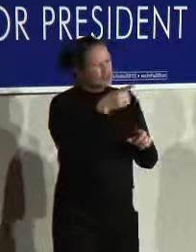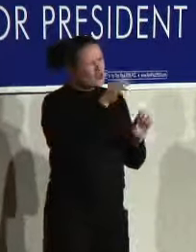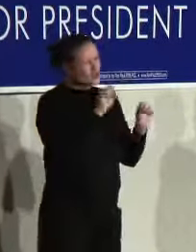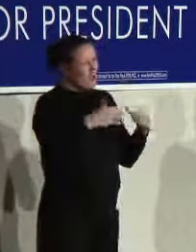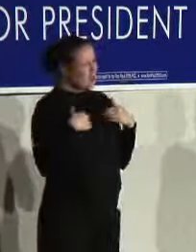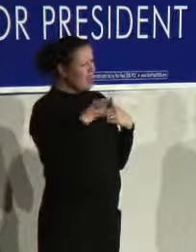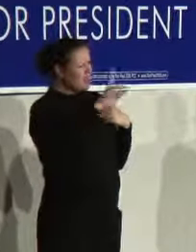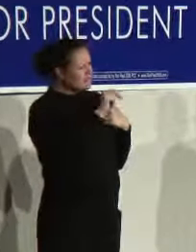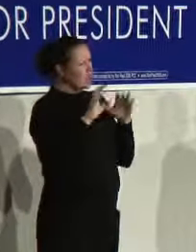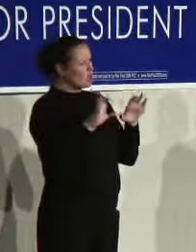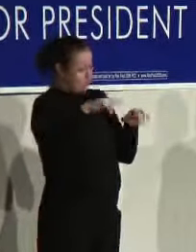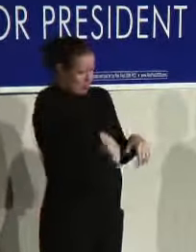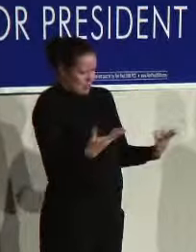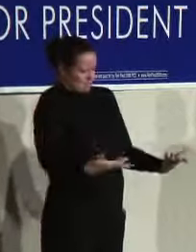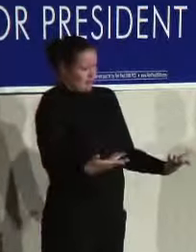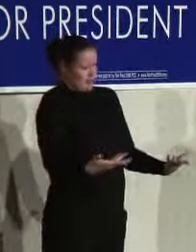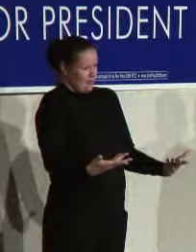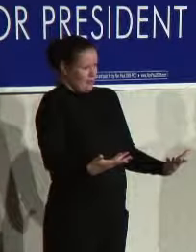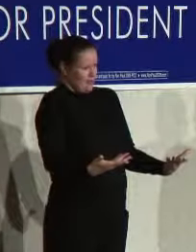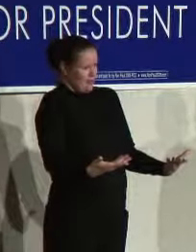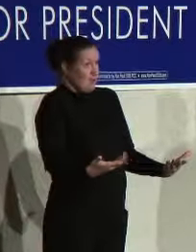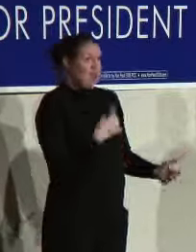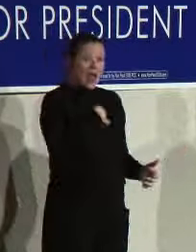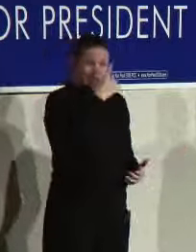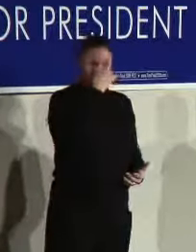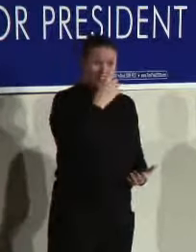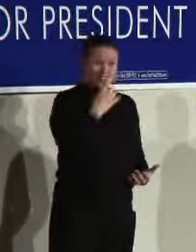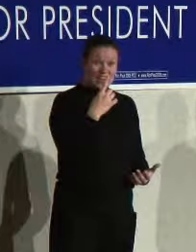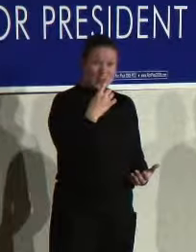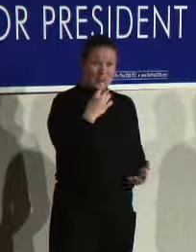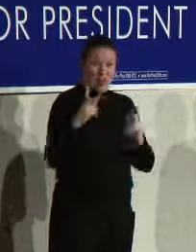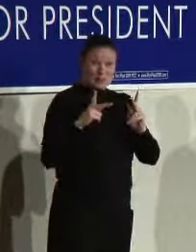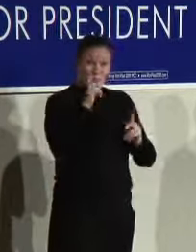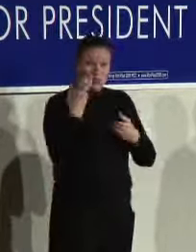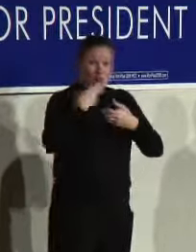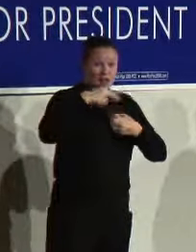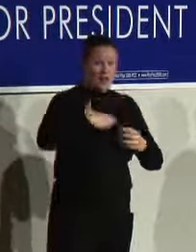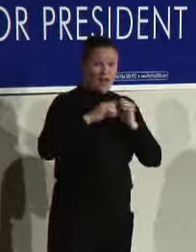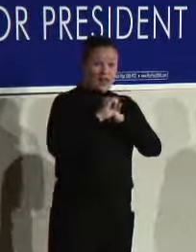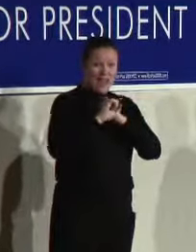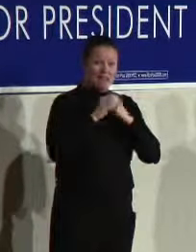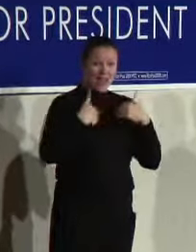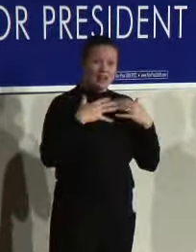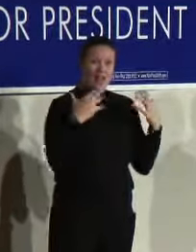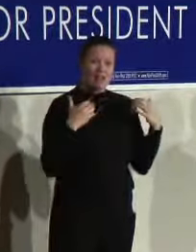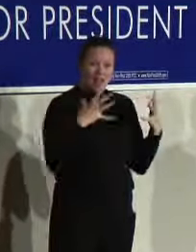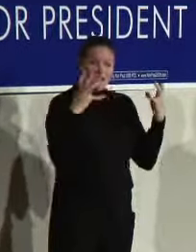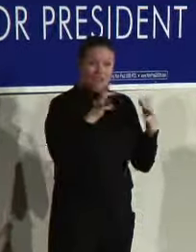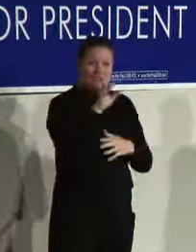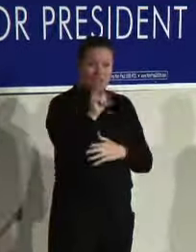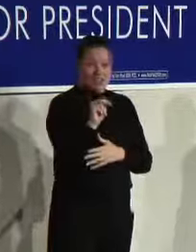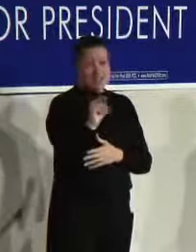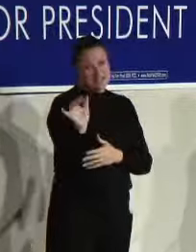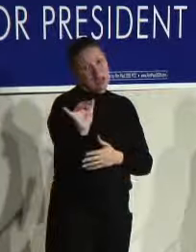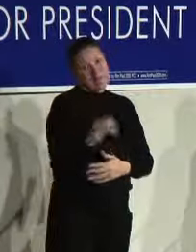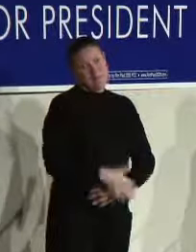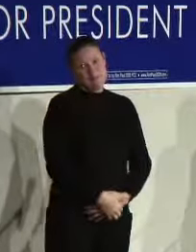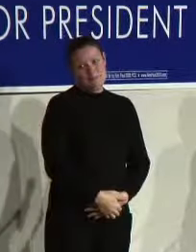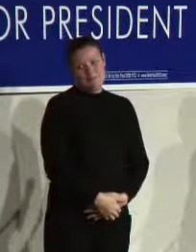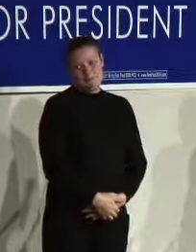a lot of people took my advice on that and they had a lot of fun in this campaign. So I hope you've had a lot of fun out here.